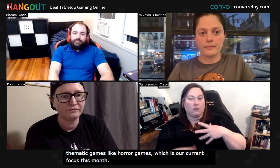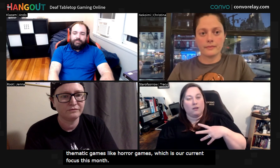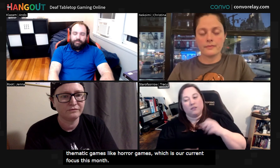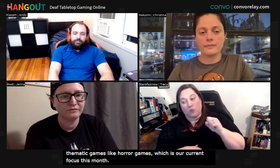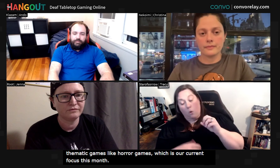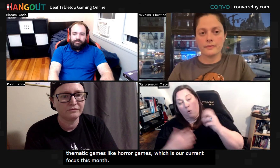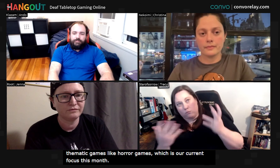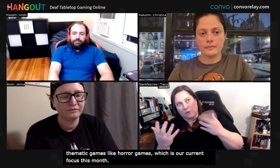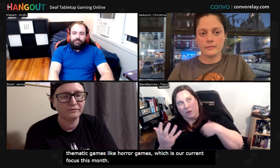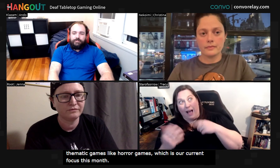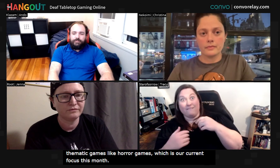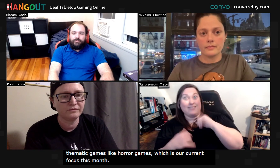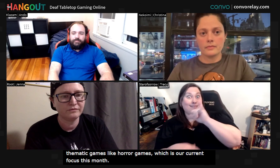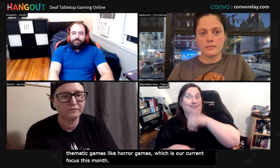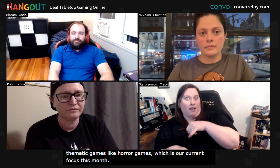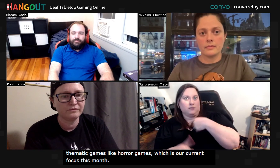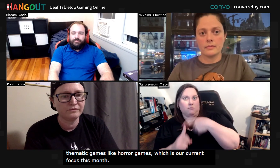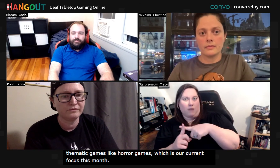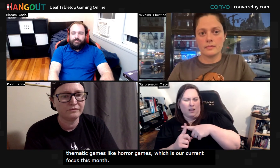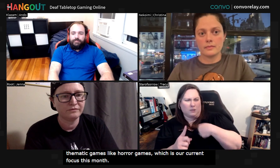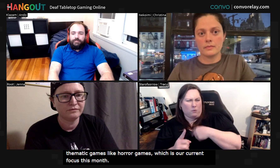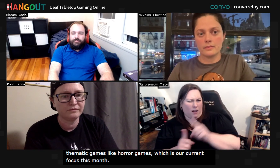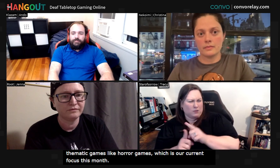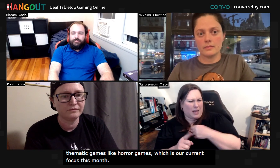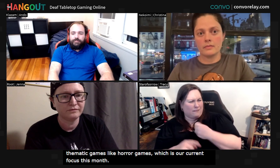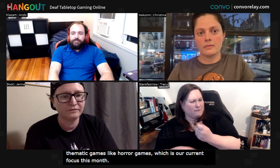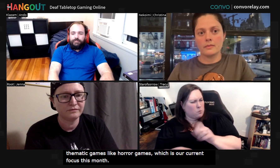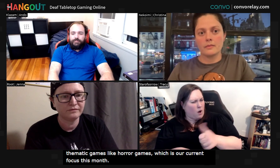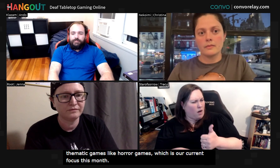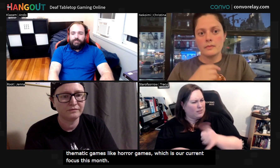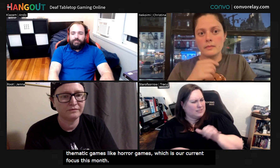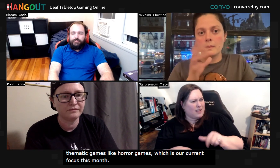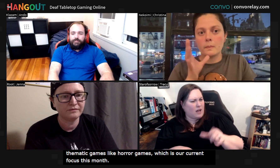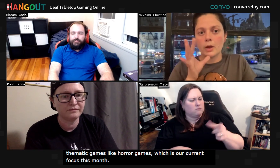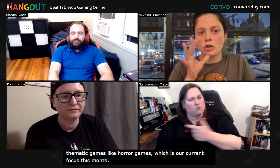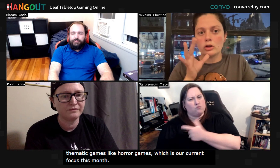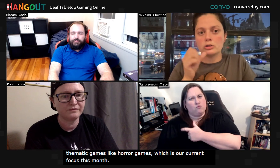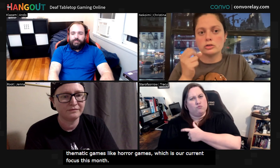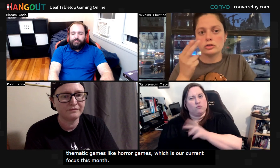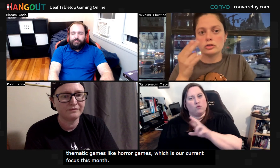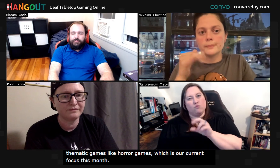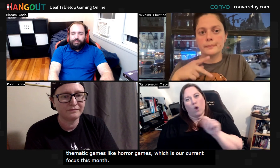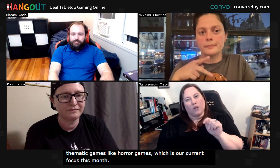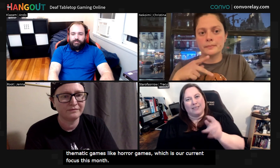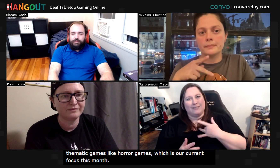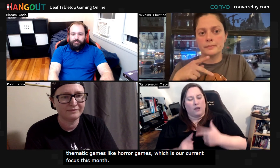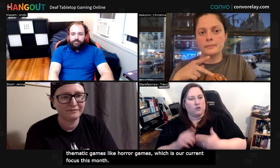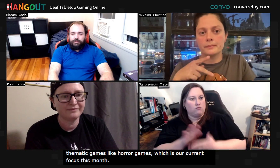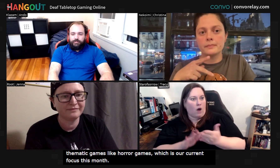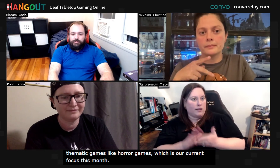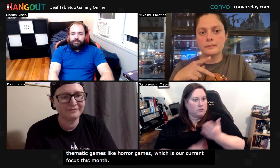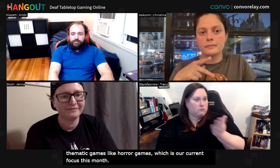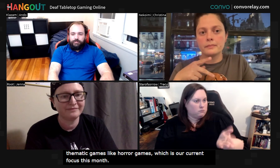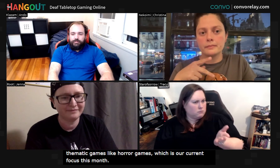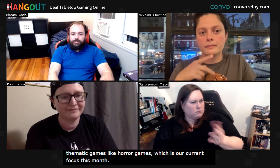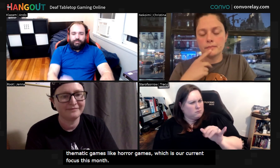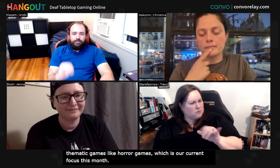personal horror. So we do have that. Plus, we also have a few others that Root typically